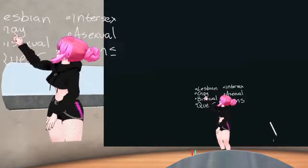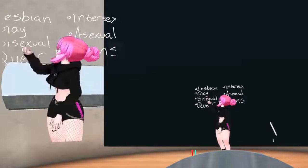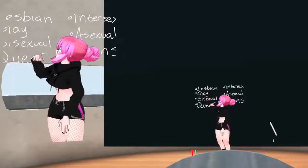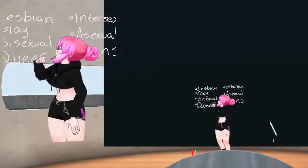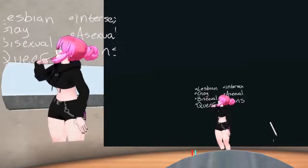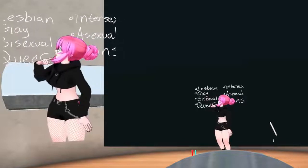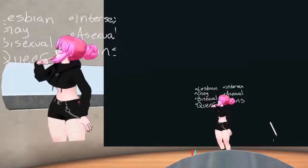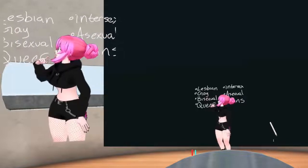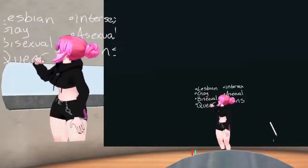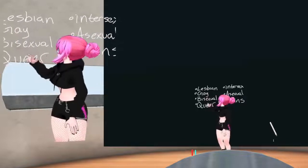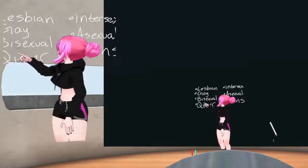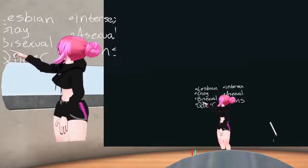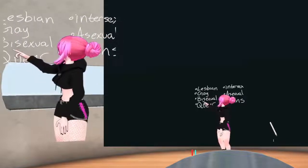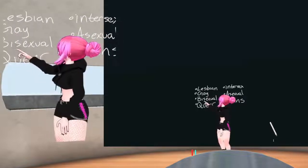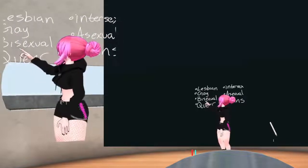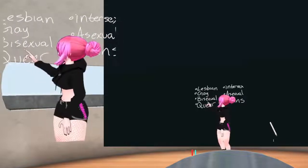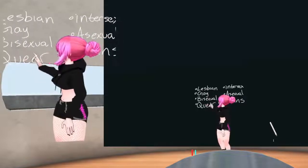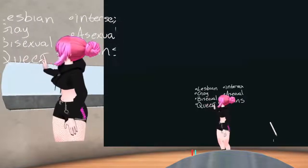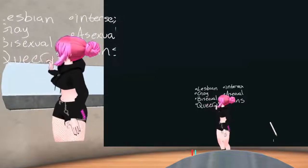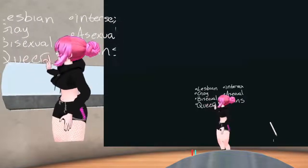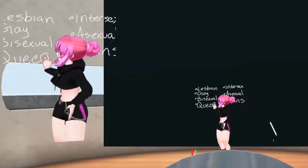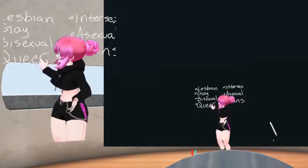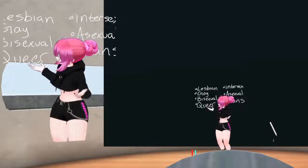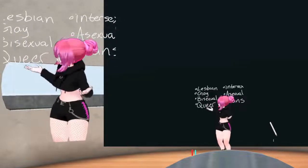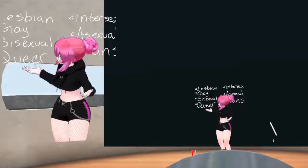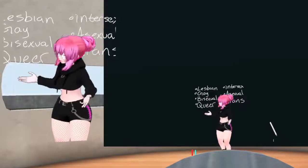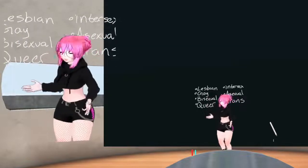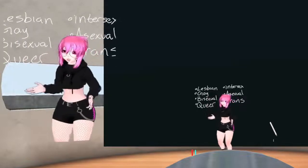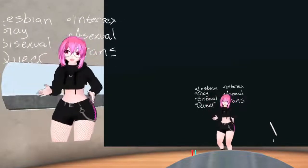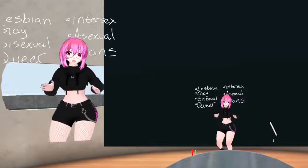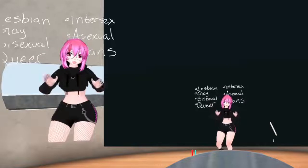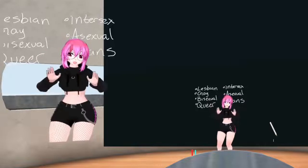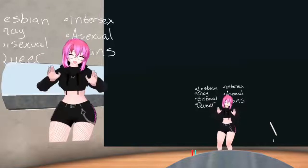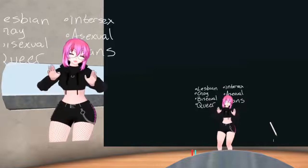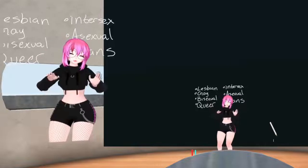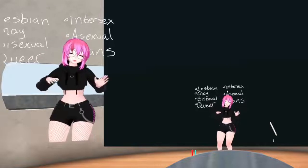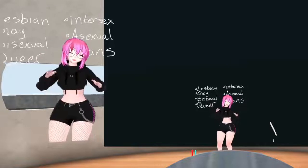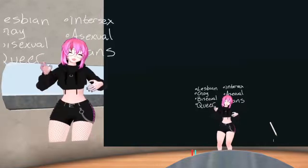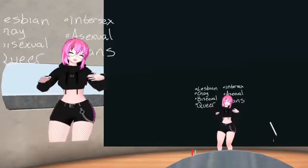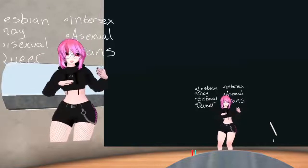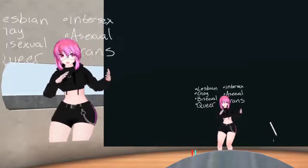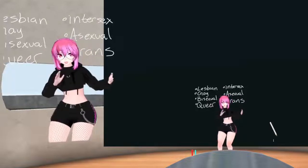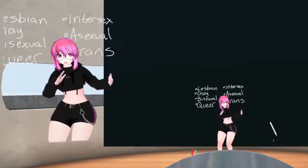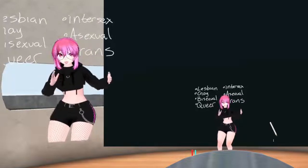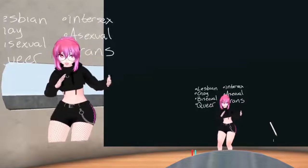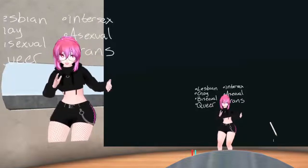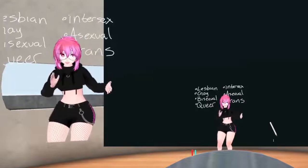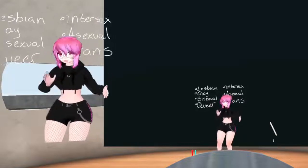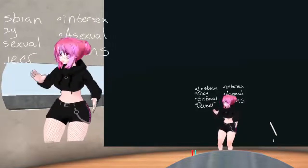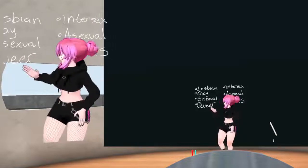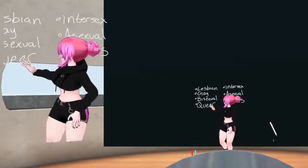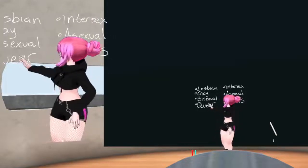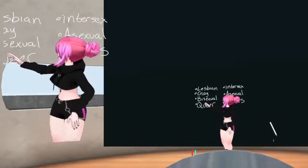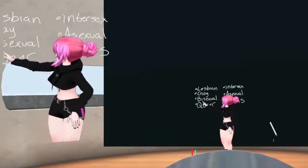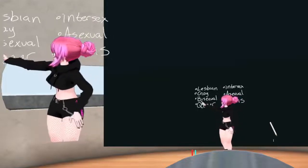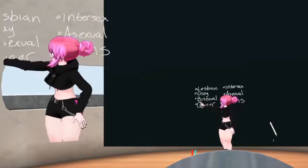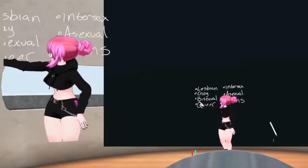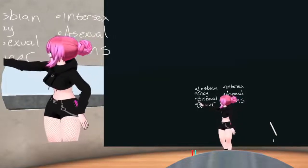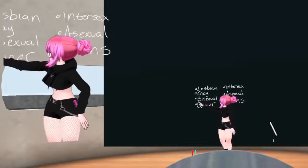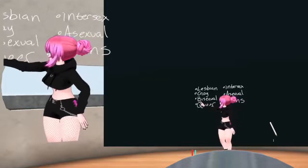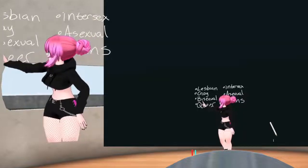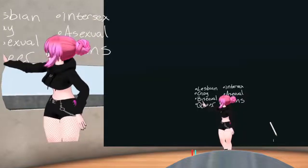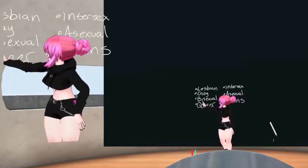lesbian and gay, and then bisexual, sadly, does not have like a fancy sign. Instead, we're just gonna